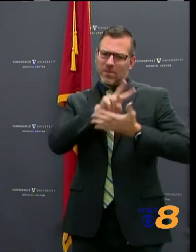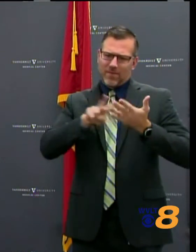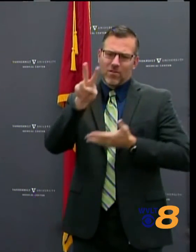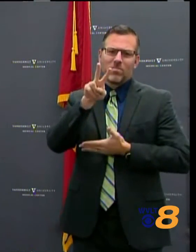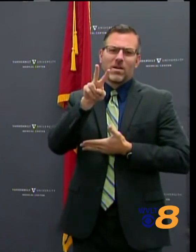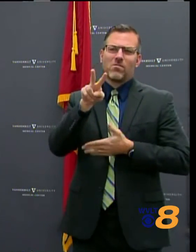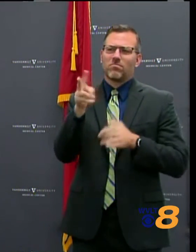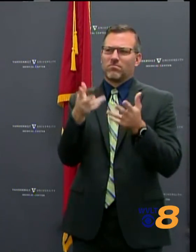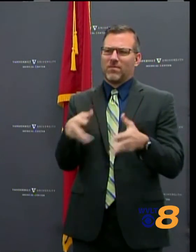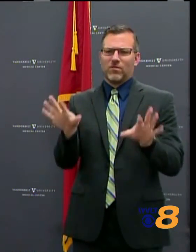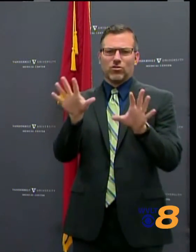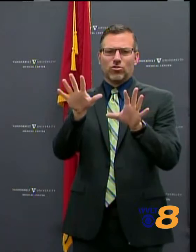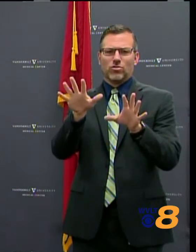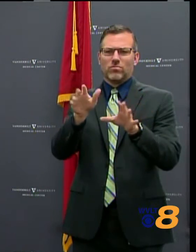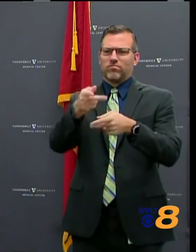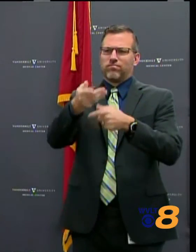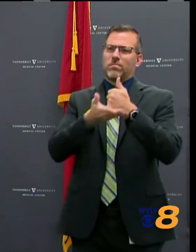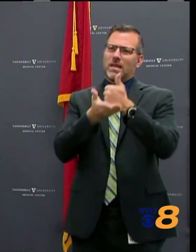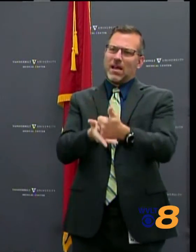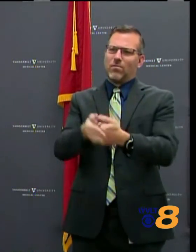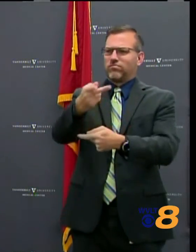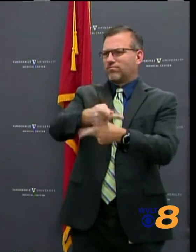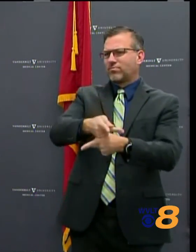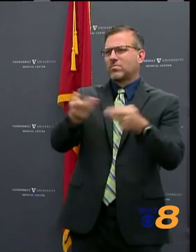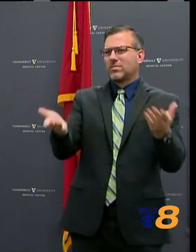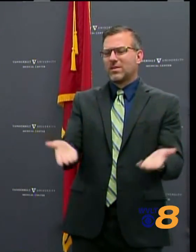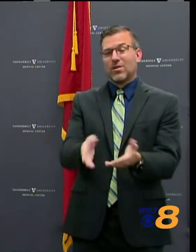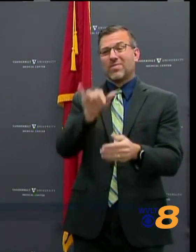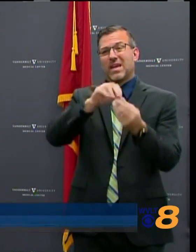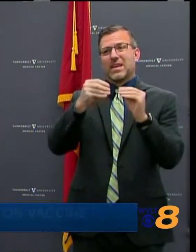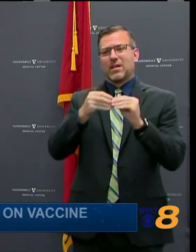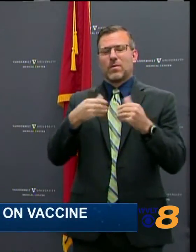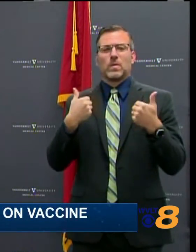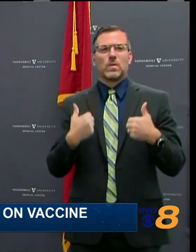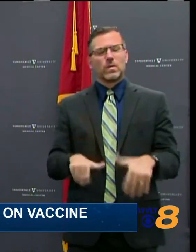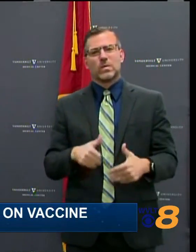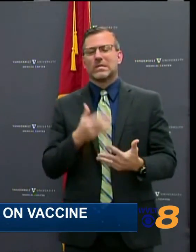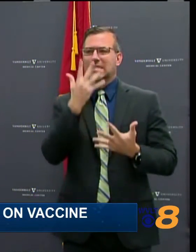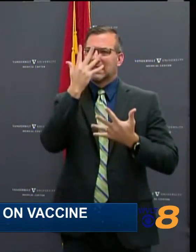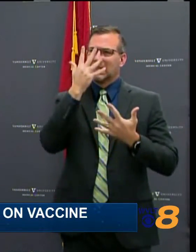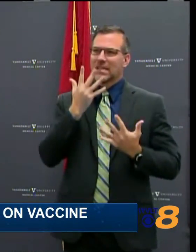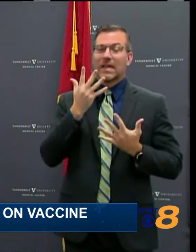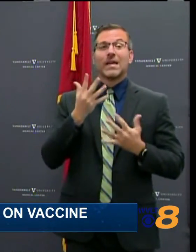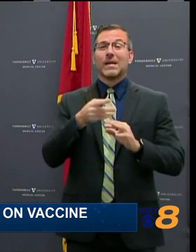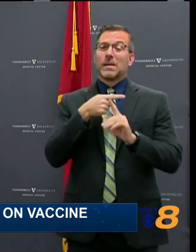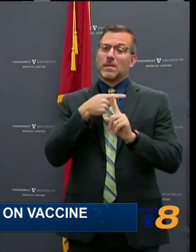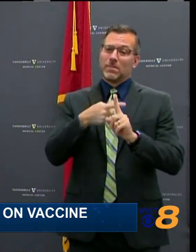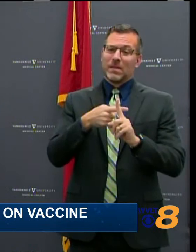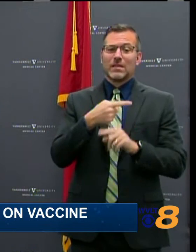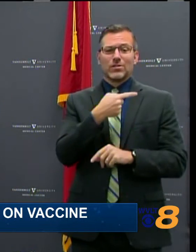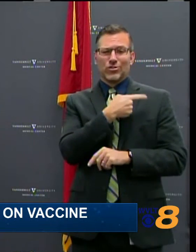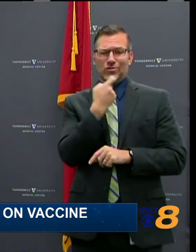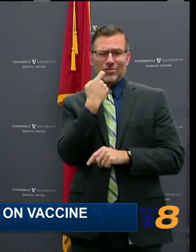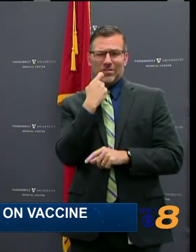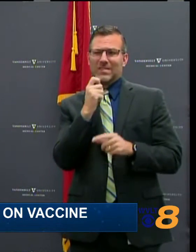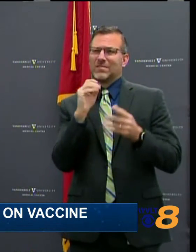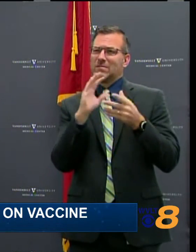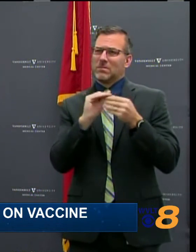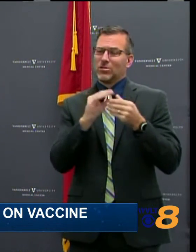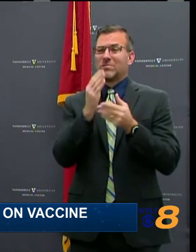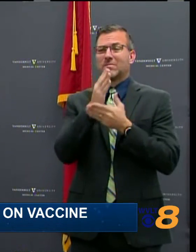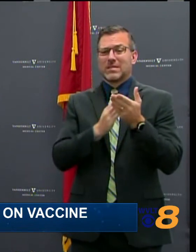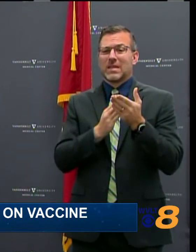taken care of here at Vanderbilt. That's a sobering statistic. And you also talked about those that didn't go